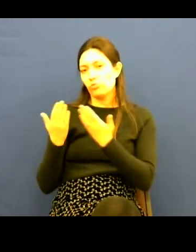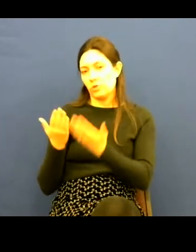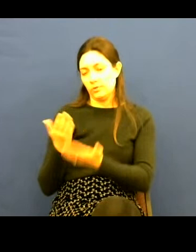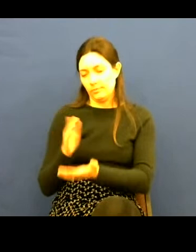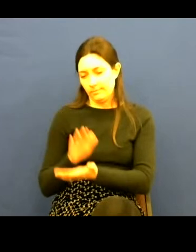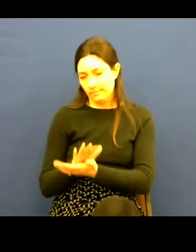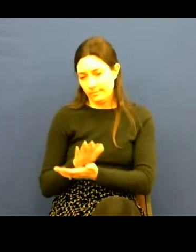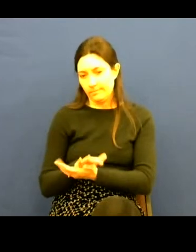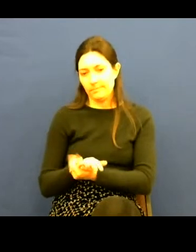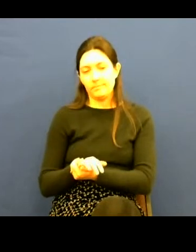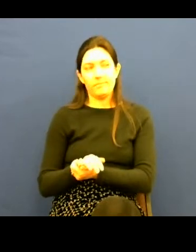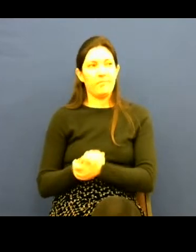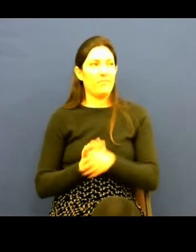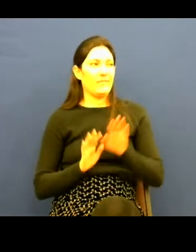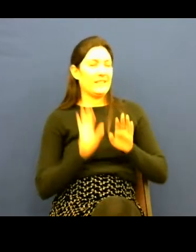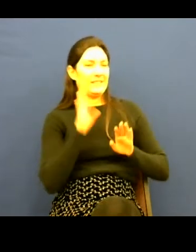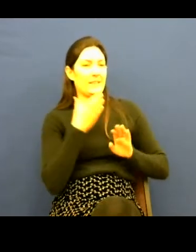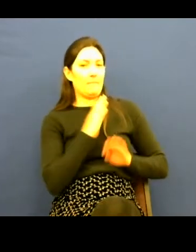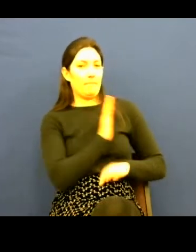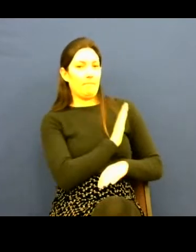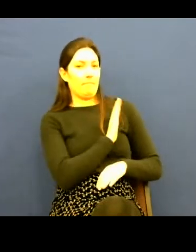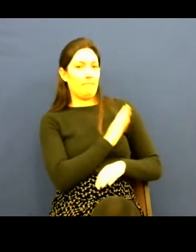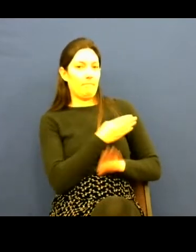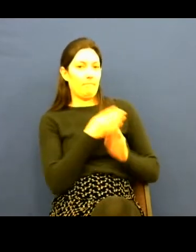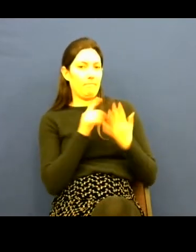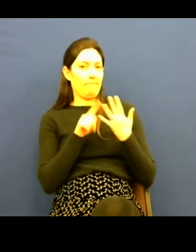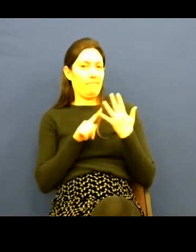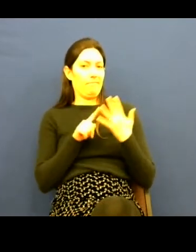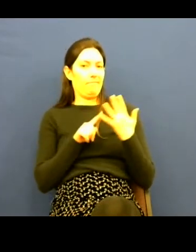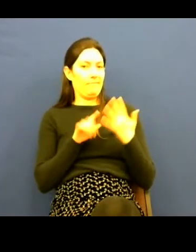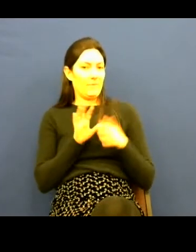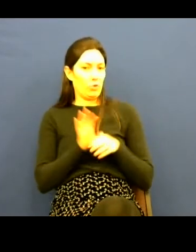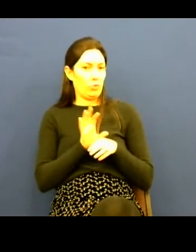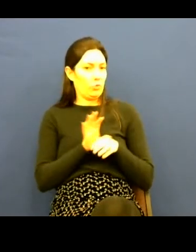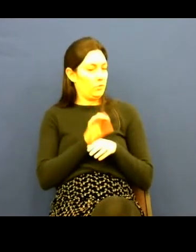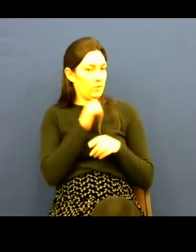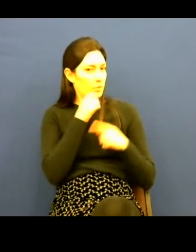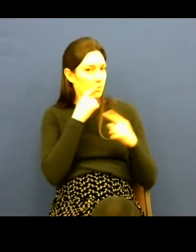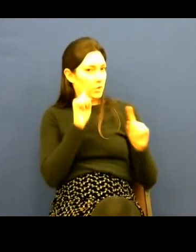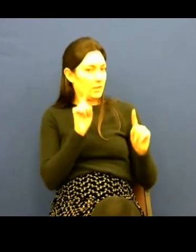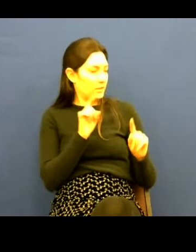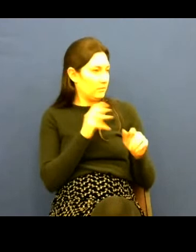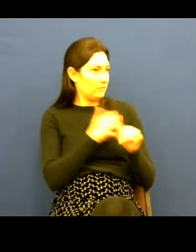Their computers have been having issues with Do you want me to- connectivity.